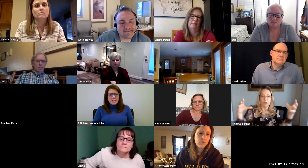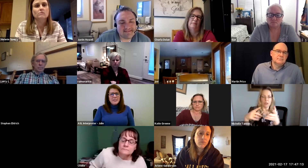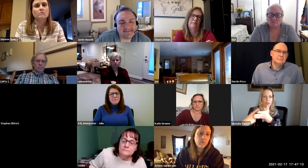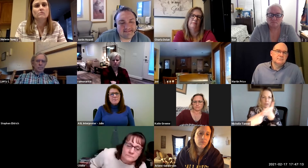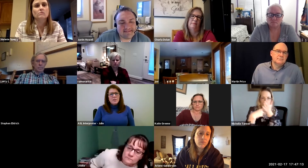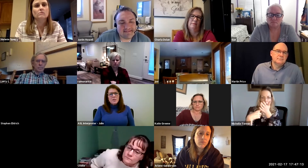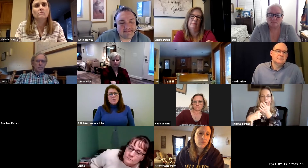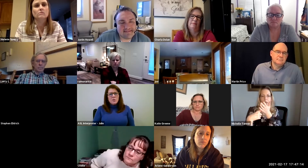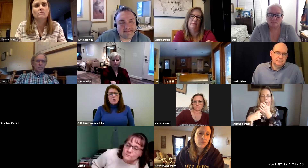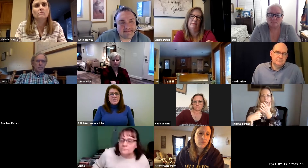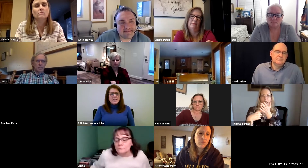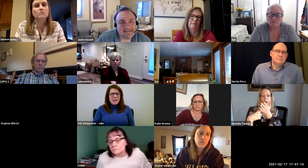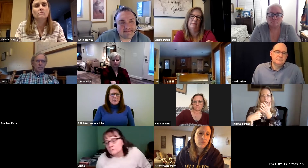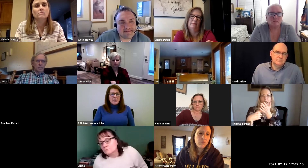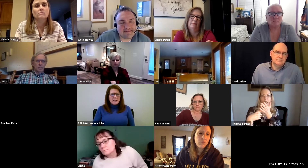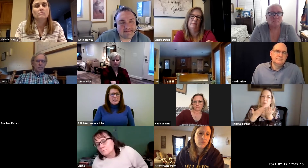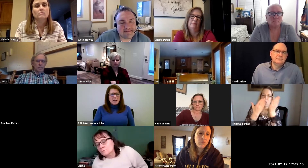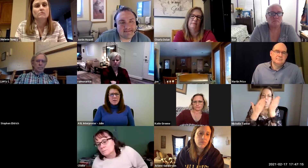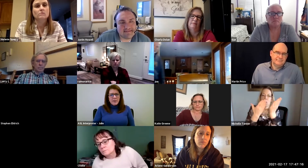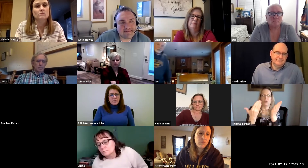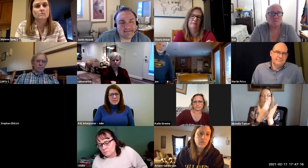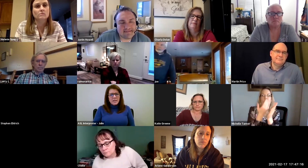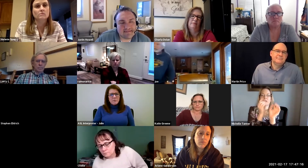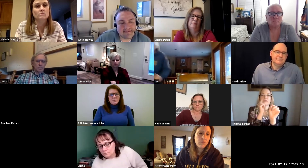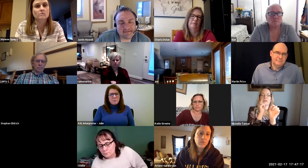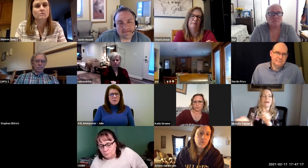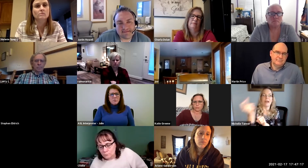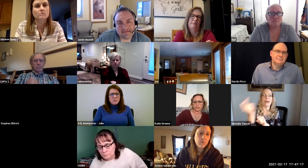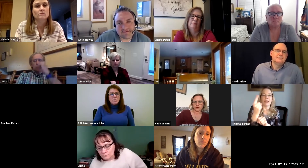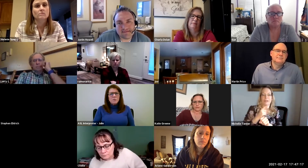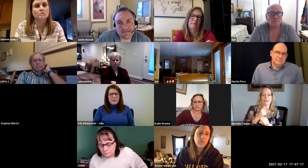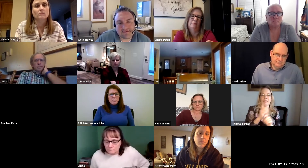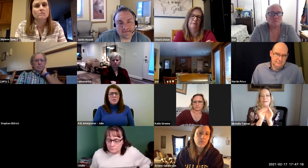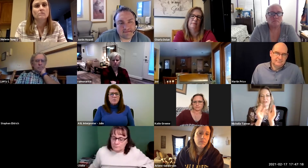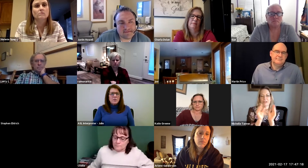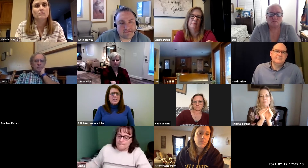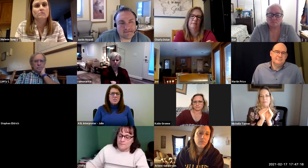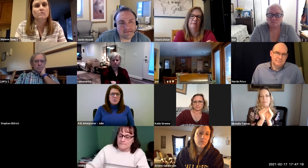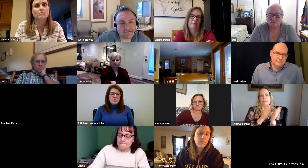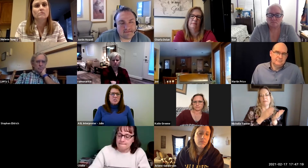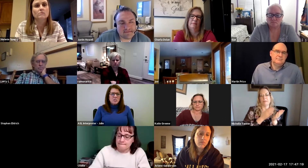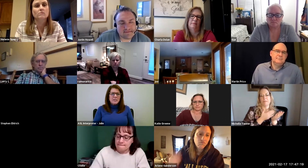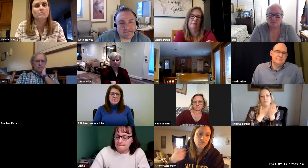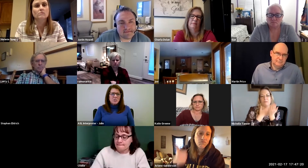fit currently. So when we get together and talk about this, I would propose some new language for next year's legislative